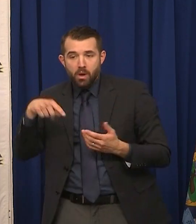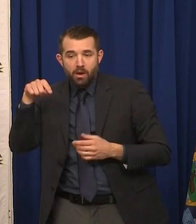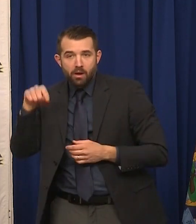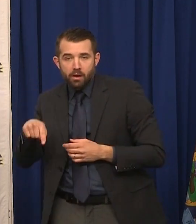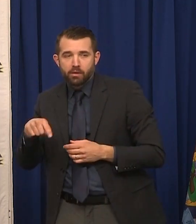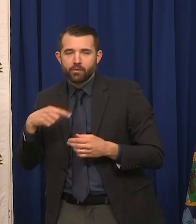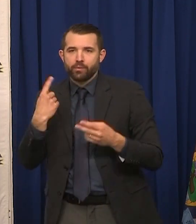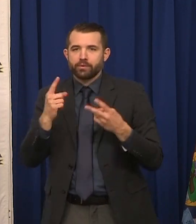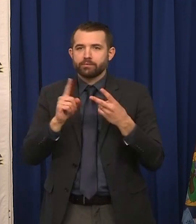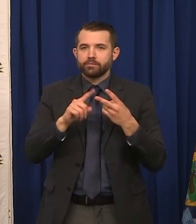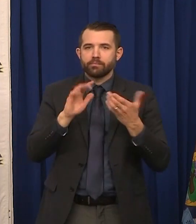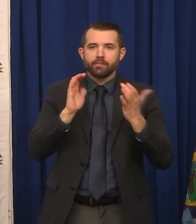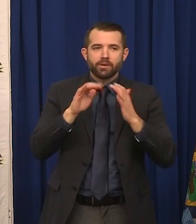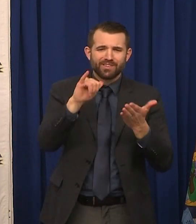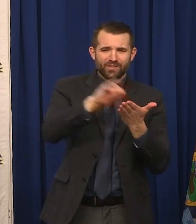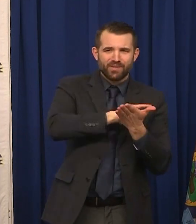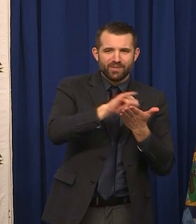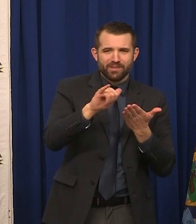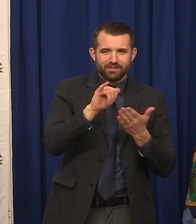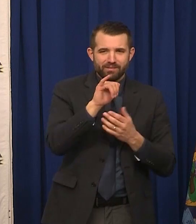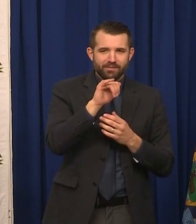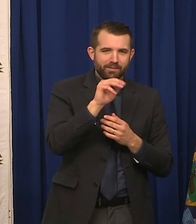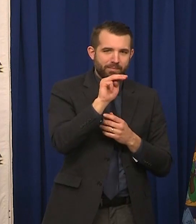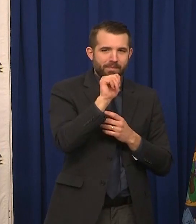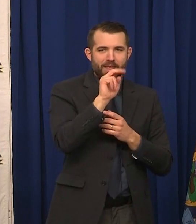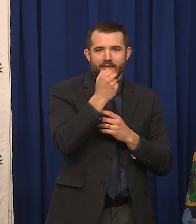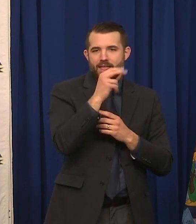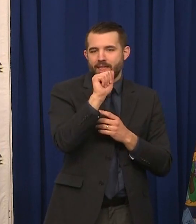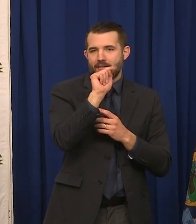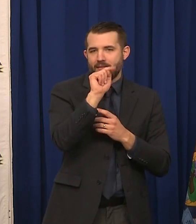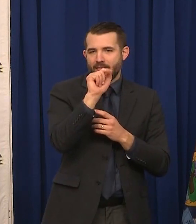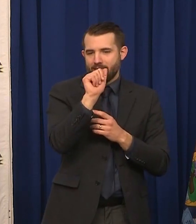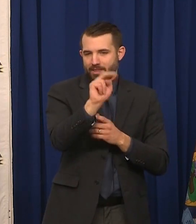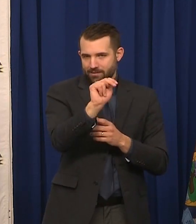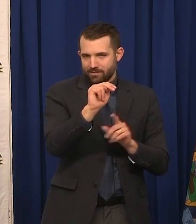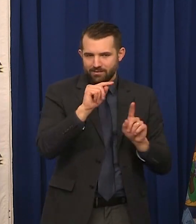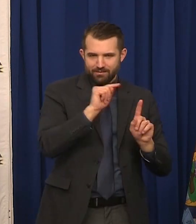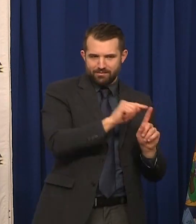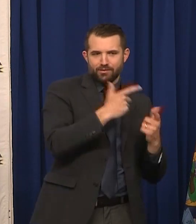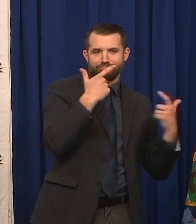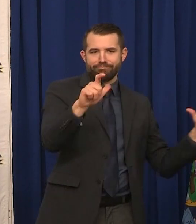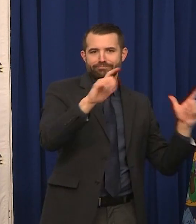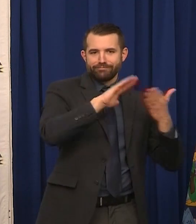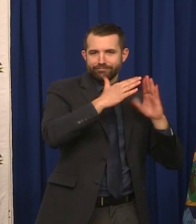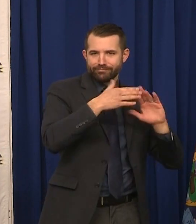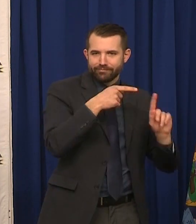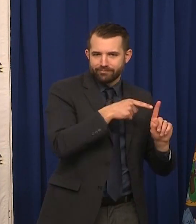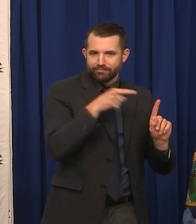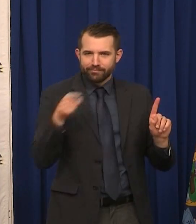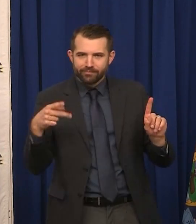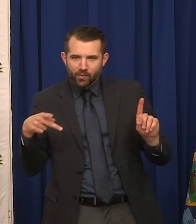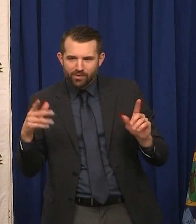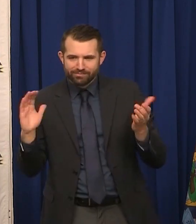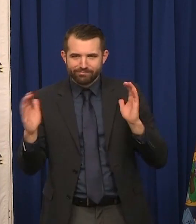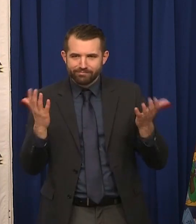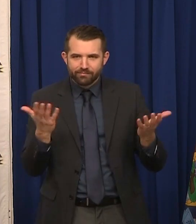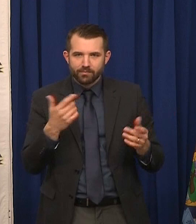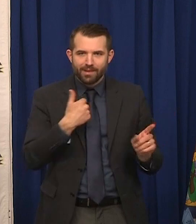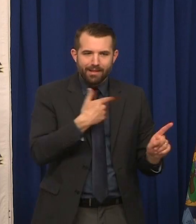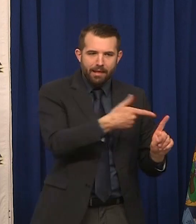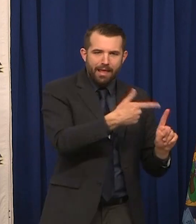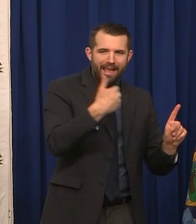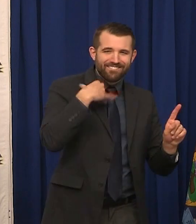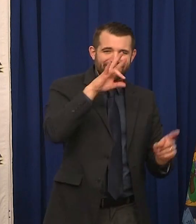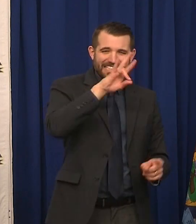Manhattan, going outside, walking down the street where there might be 70,000 people in a square mile, or even a